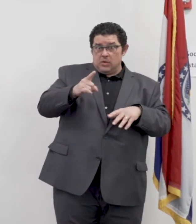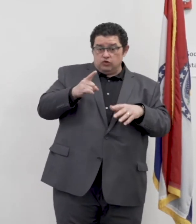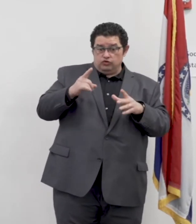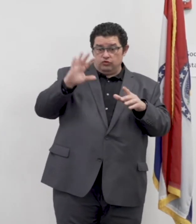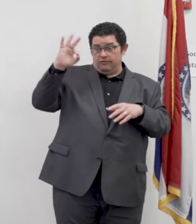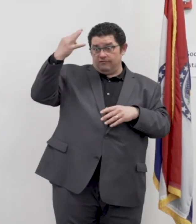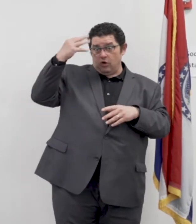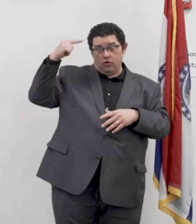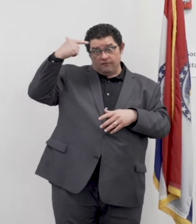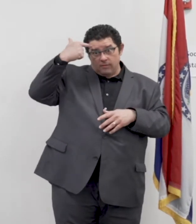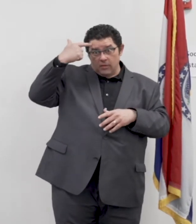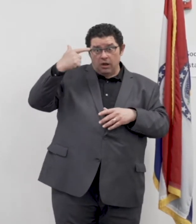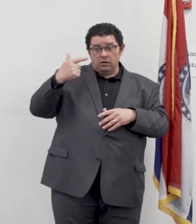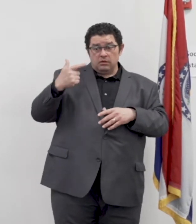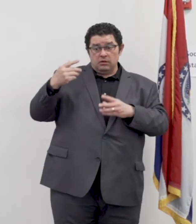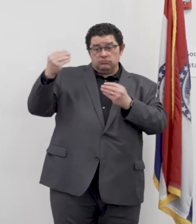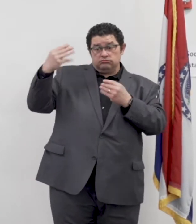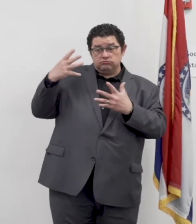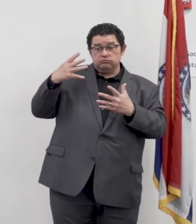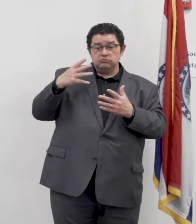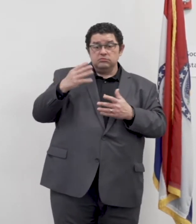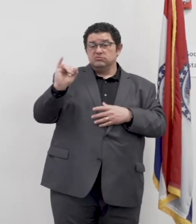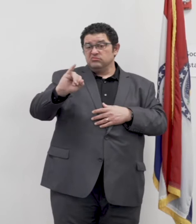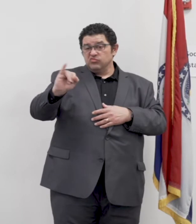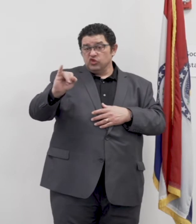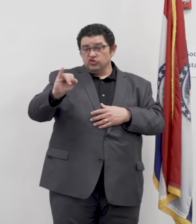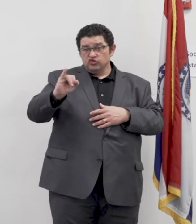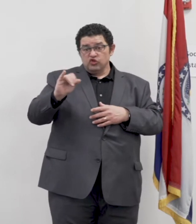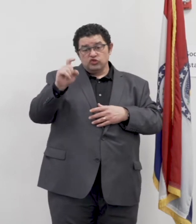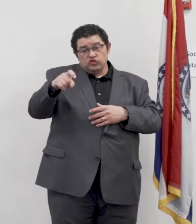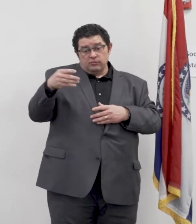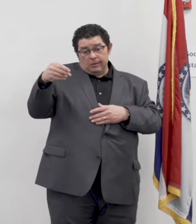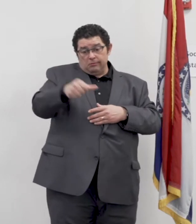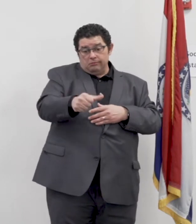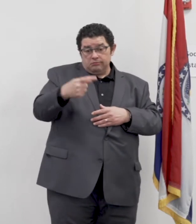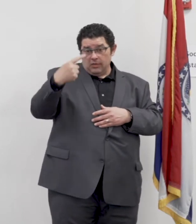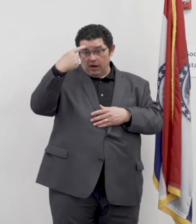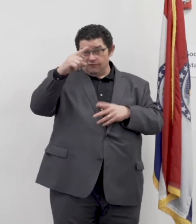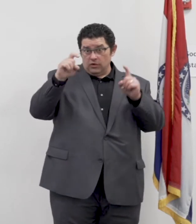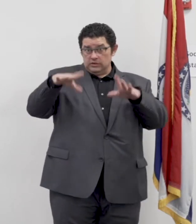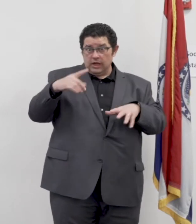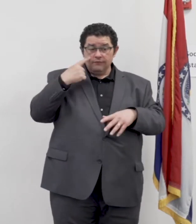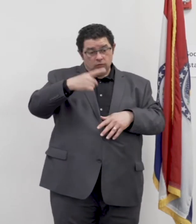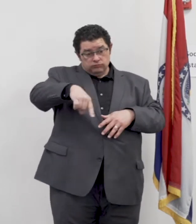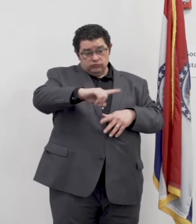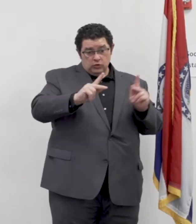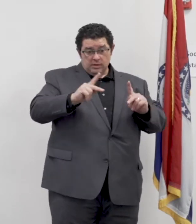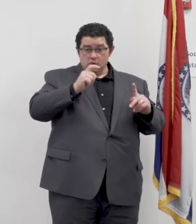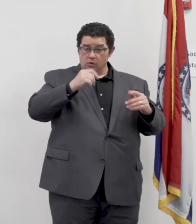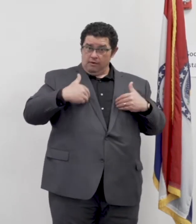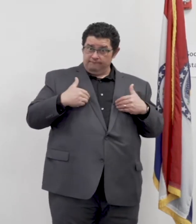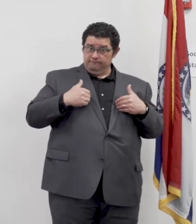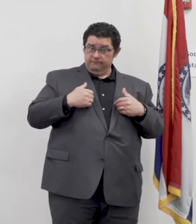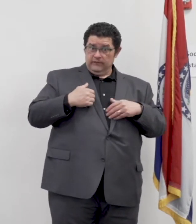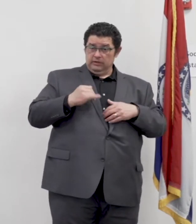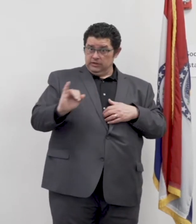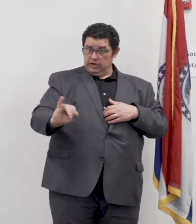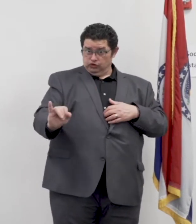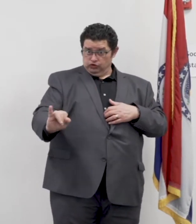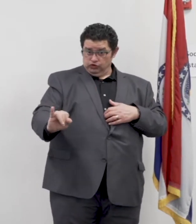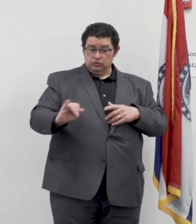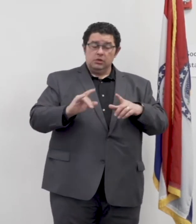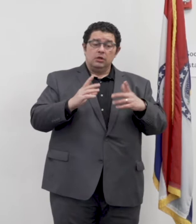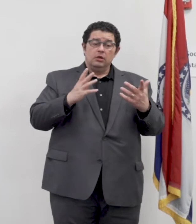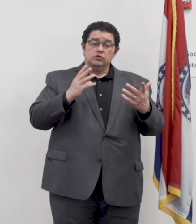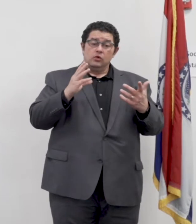indicated that insurance products should be paying for the test for people who have insurance. So St. Louis County will not be the only source of funding for tests in